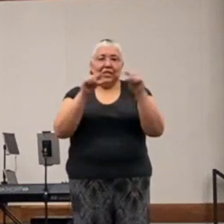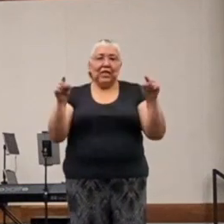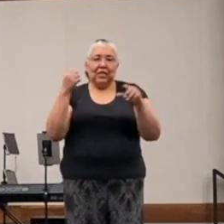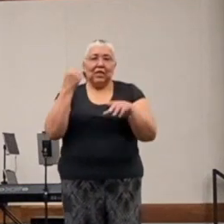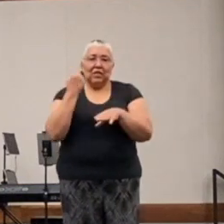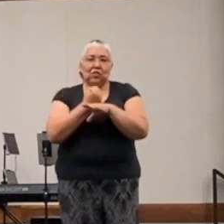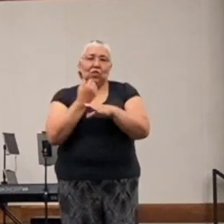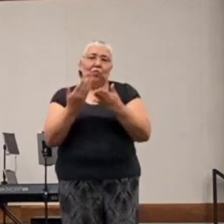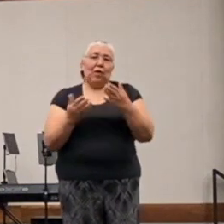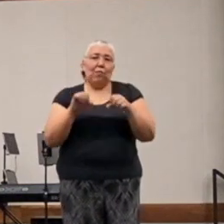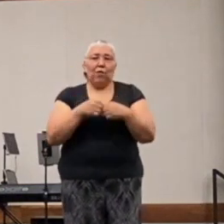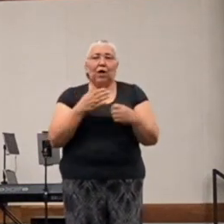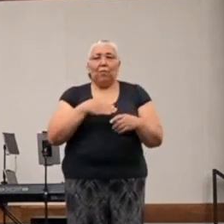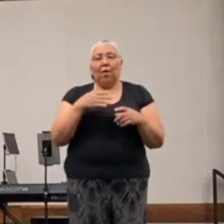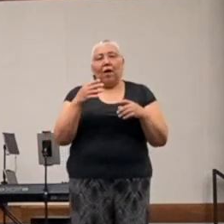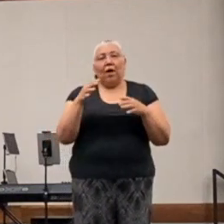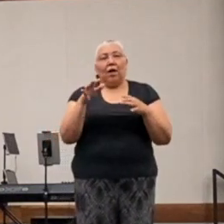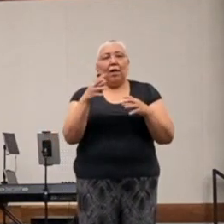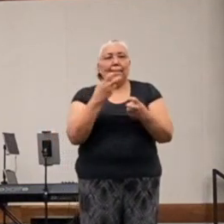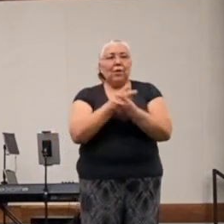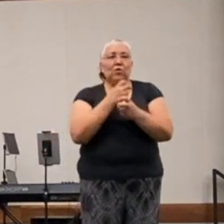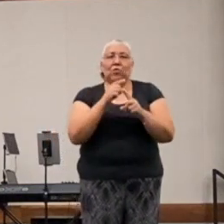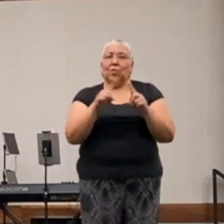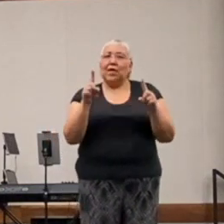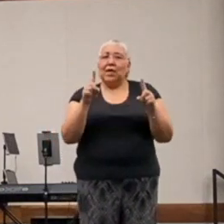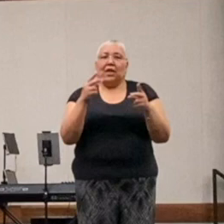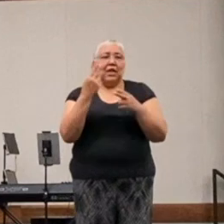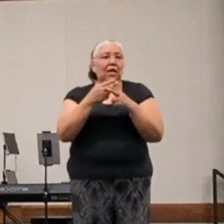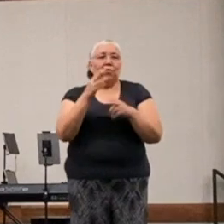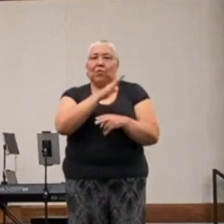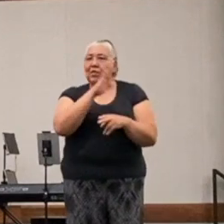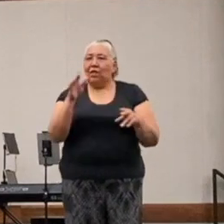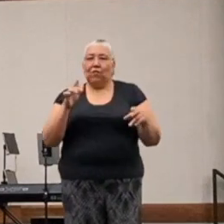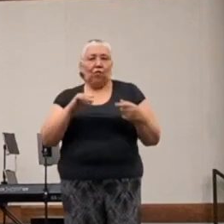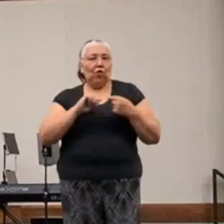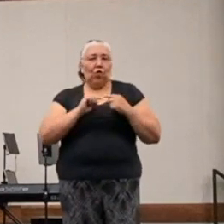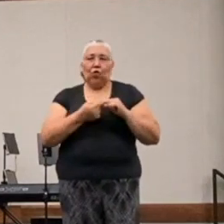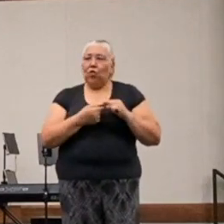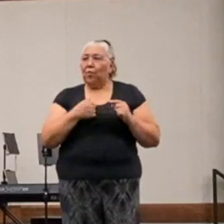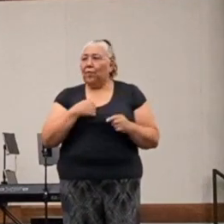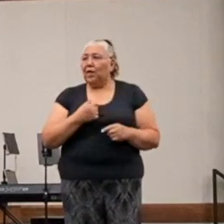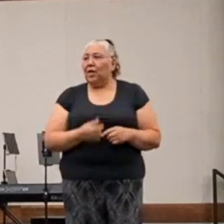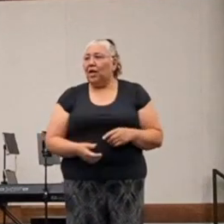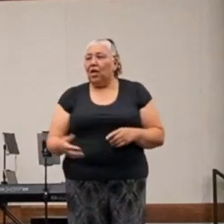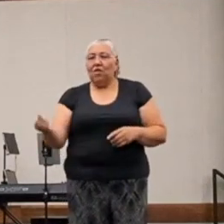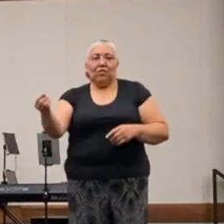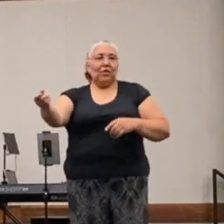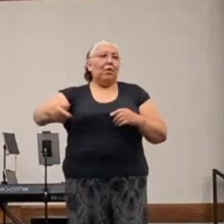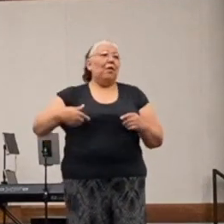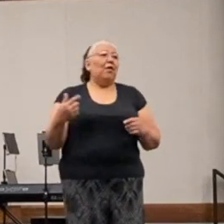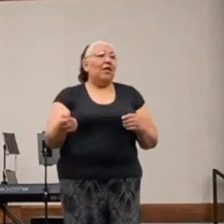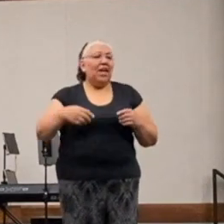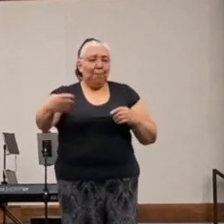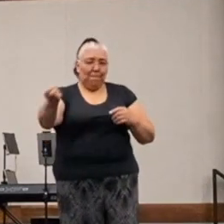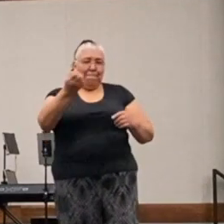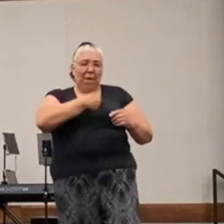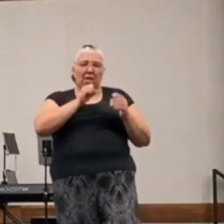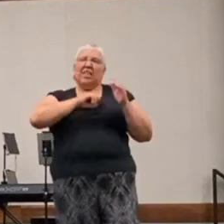my bones, but names will never hurt me. Bounces off of me, sticks to you.